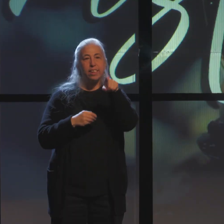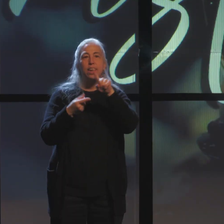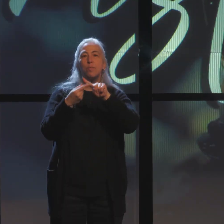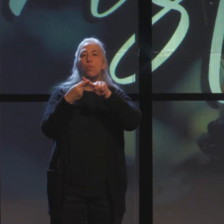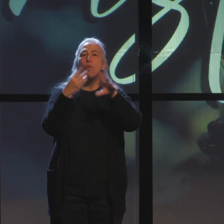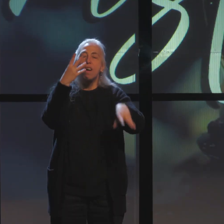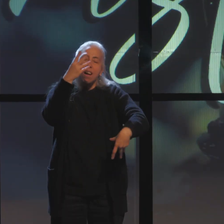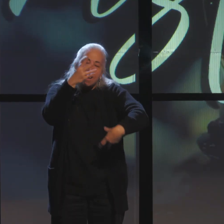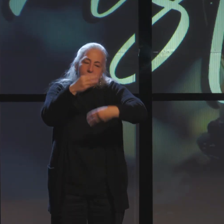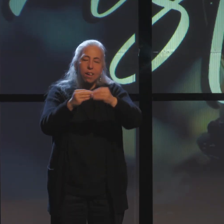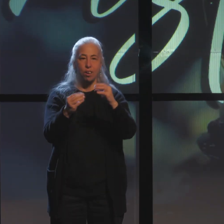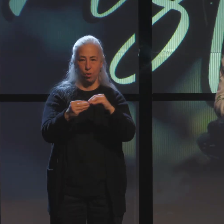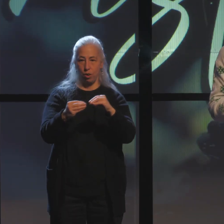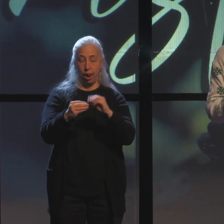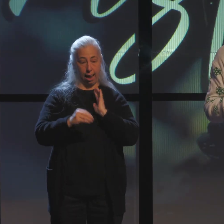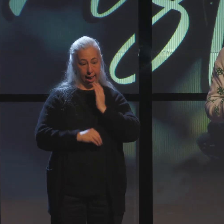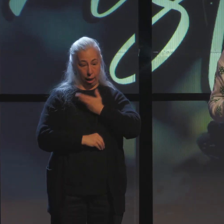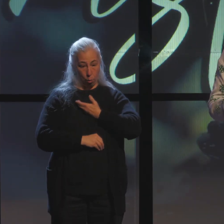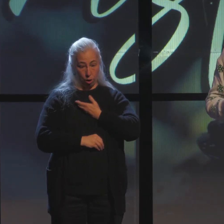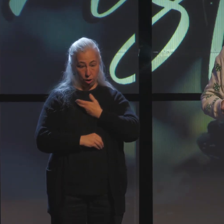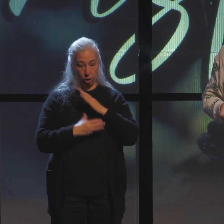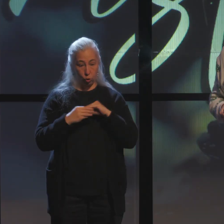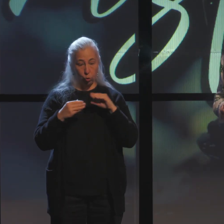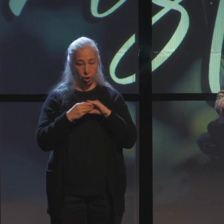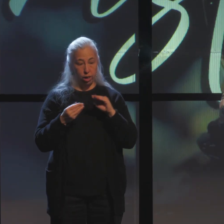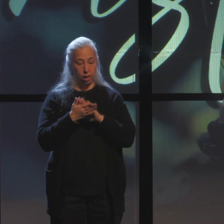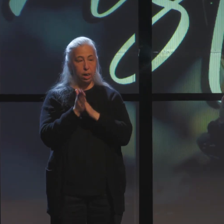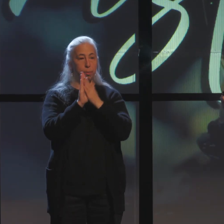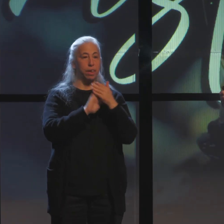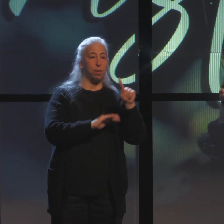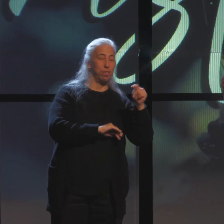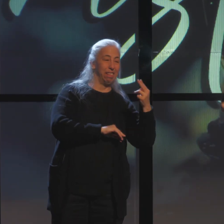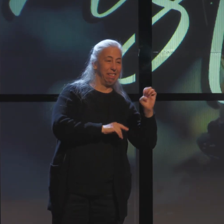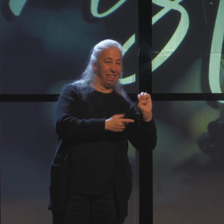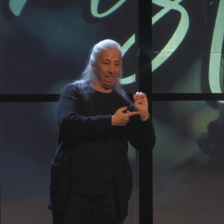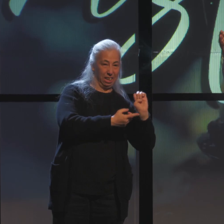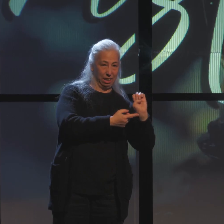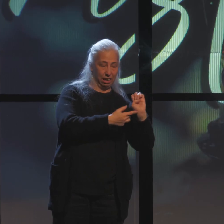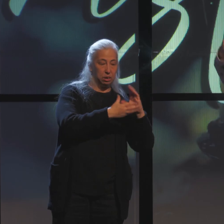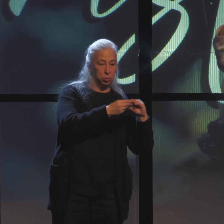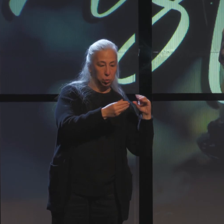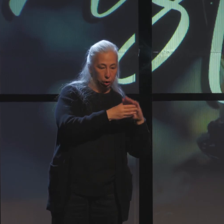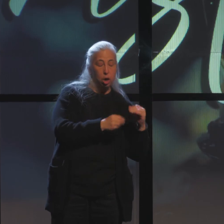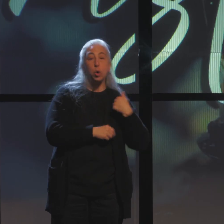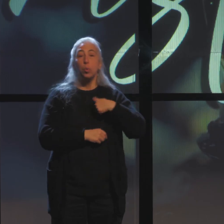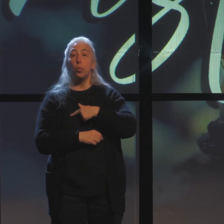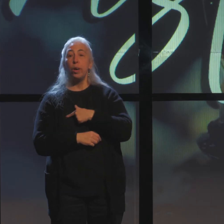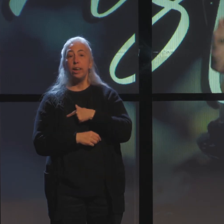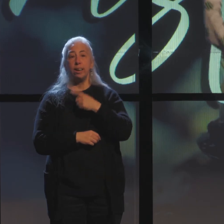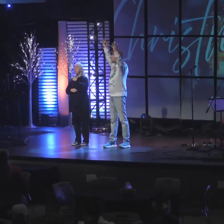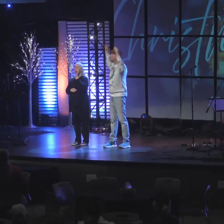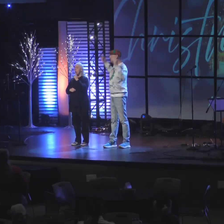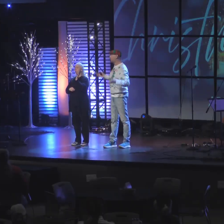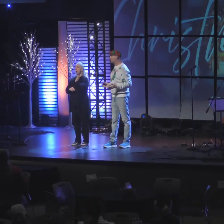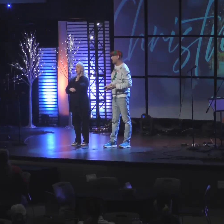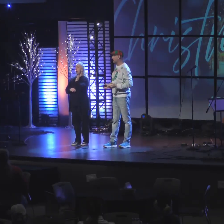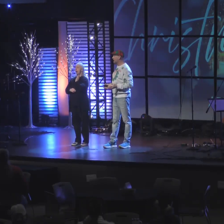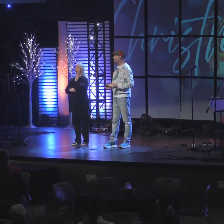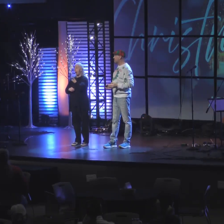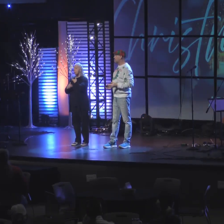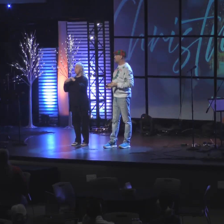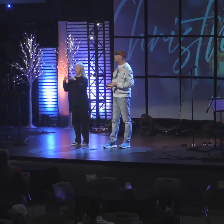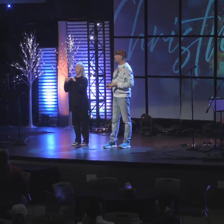because when our story becomes the story, violence happens. When we suspect and we believe that our story is the